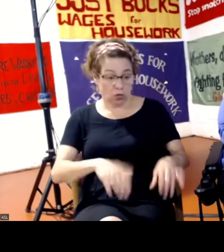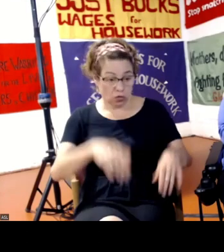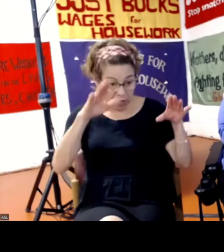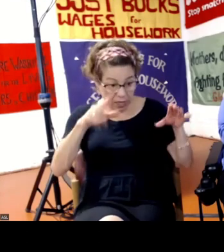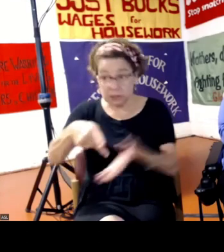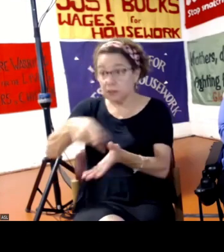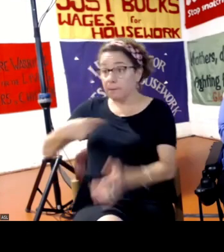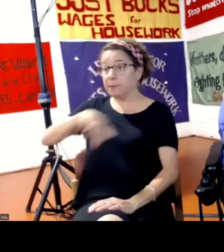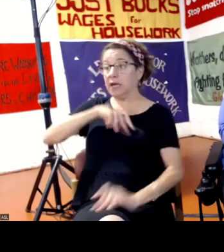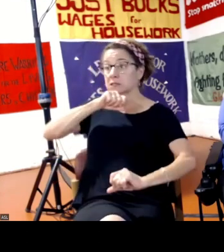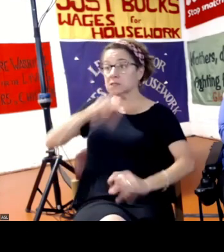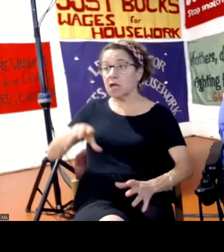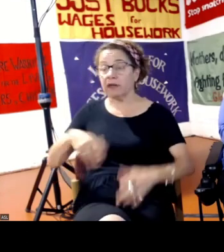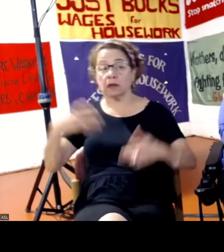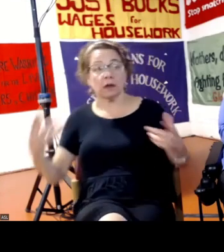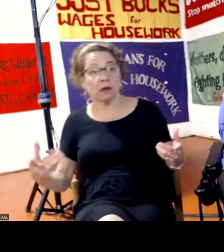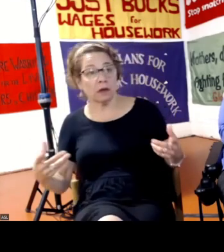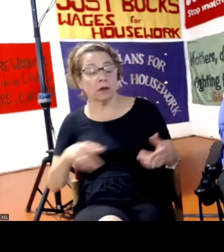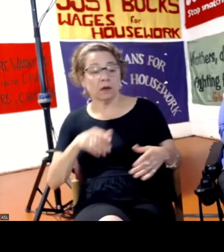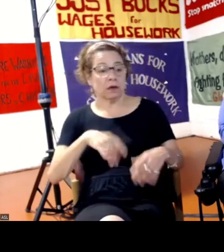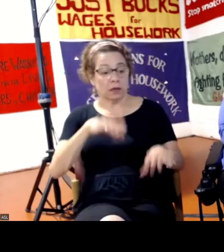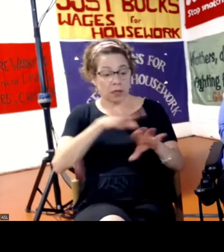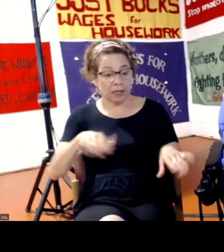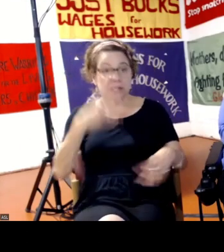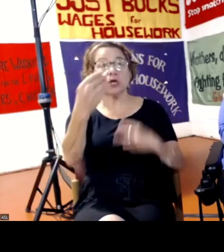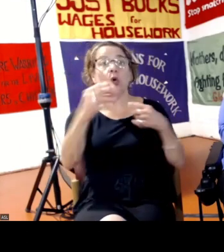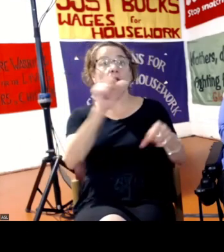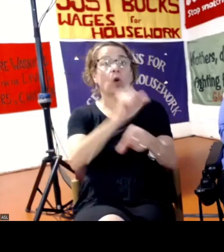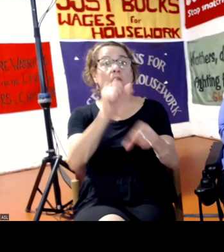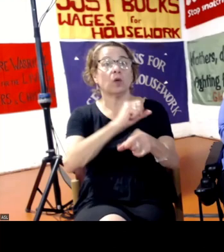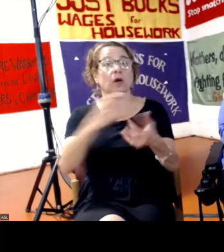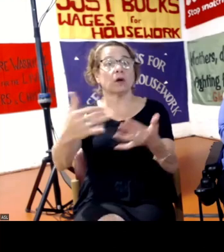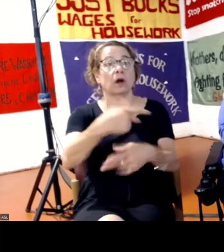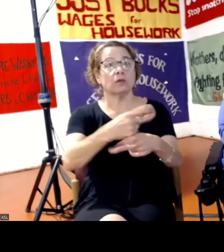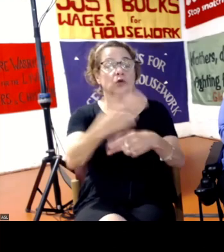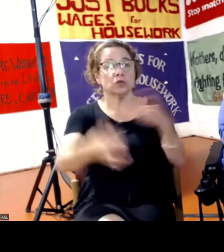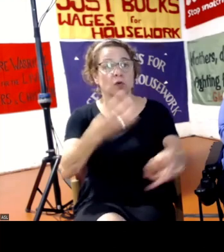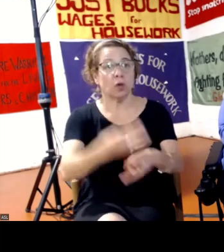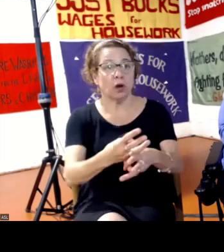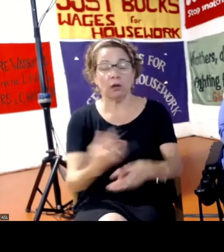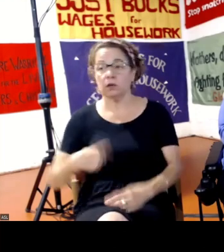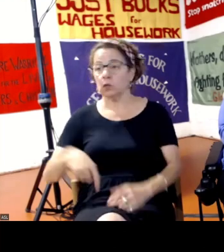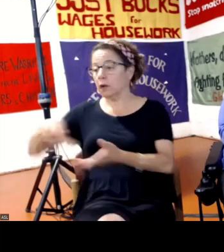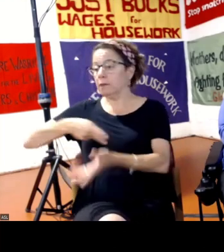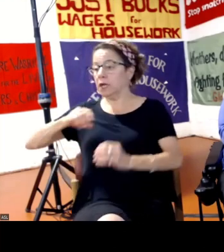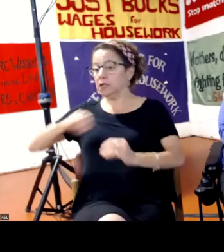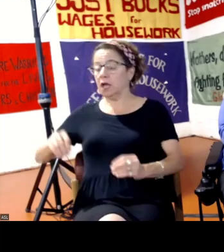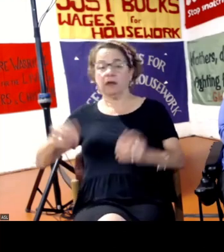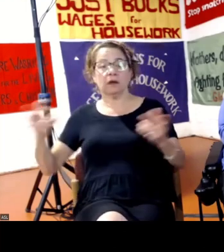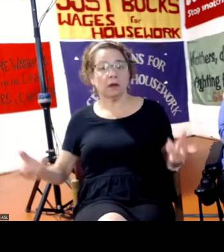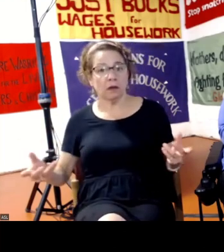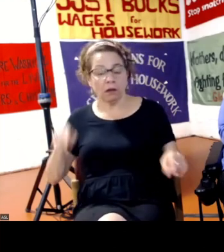on that fact, that enormous fact, which is so hidden, that our organizing and